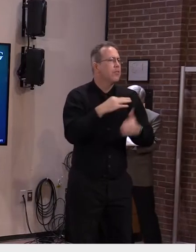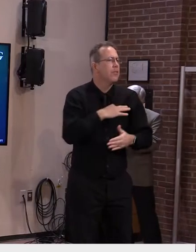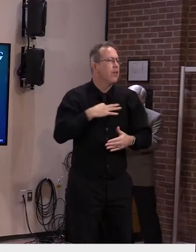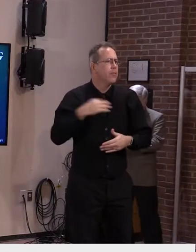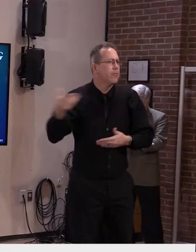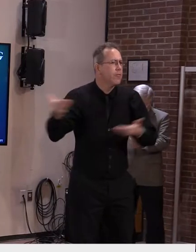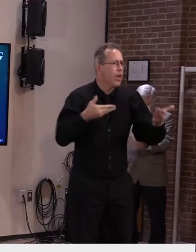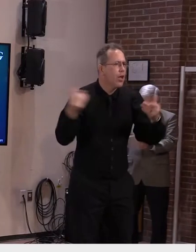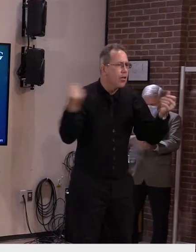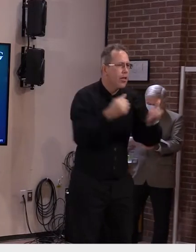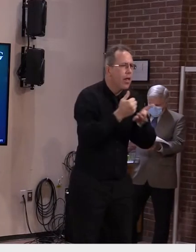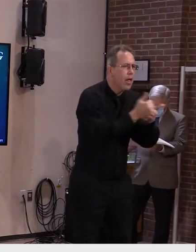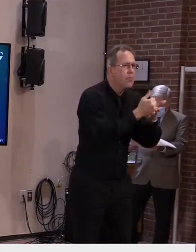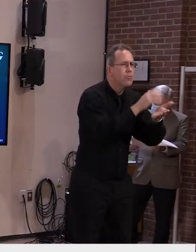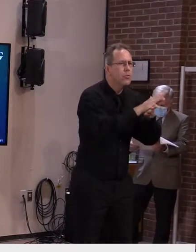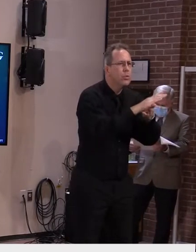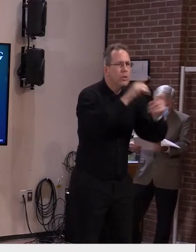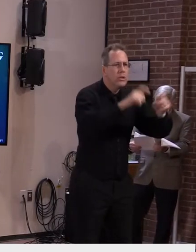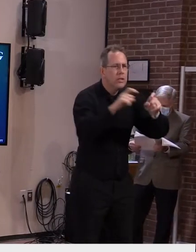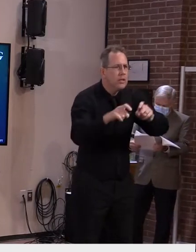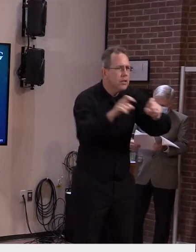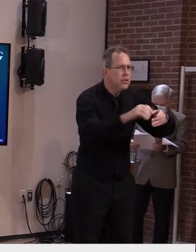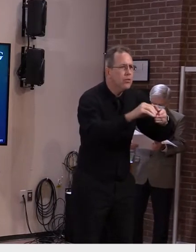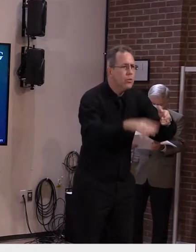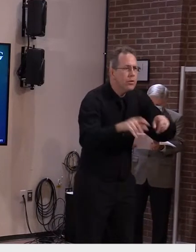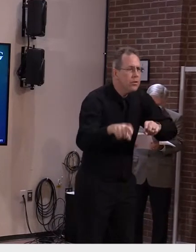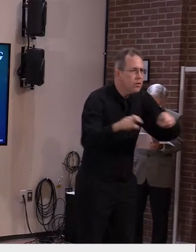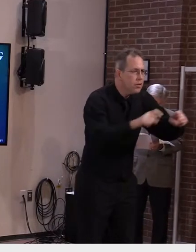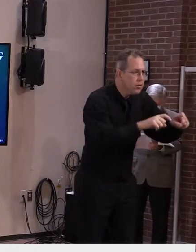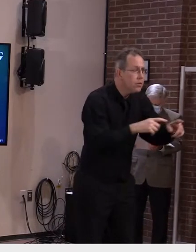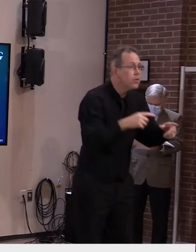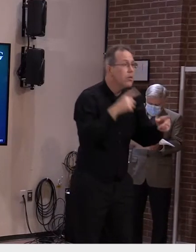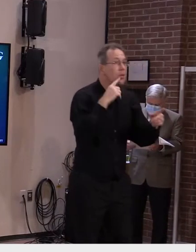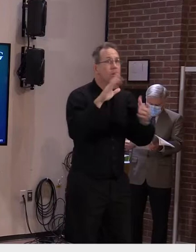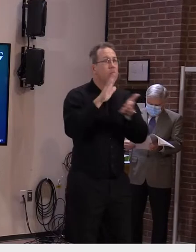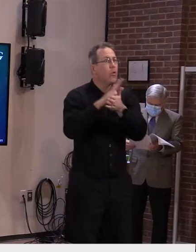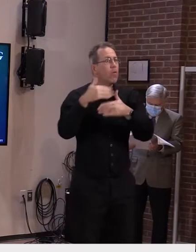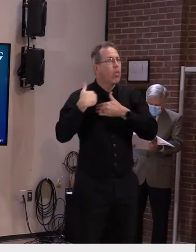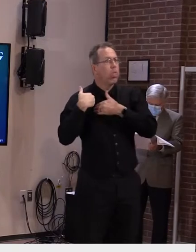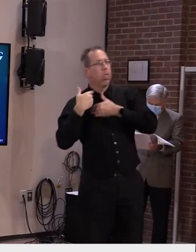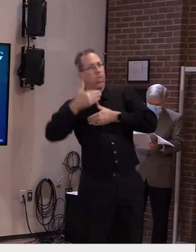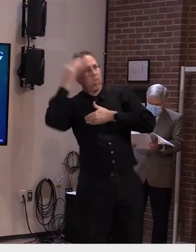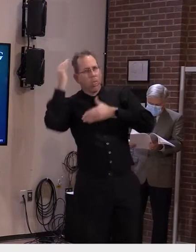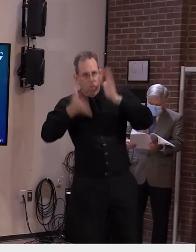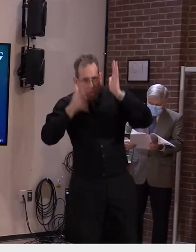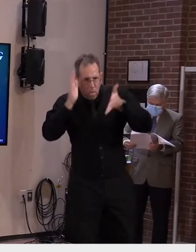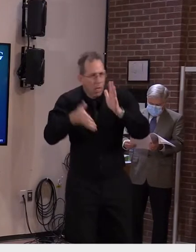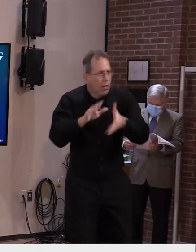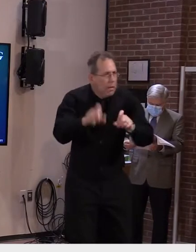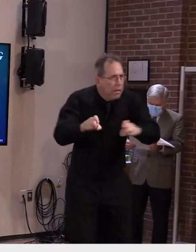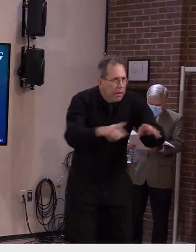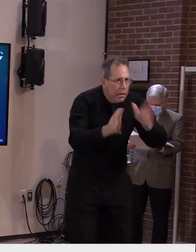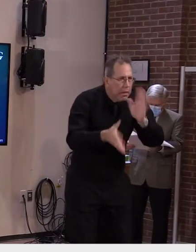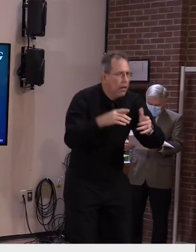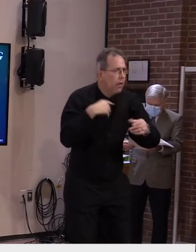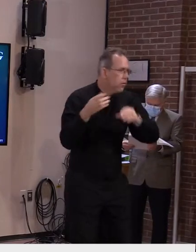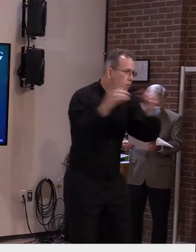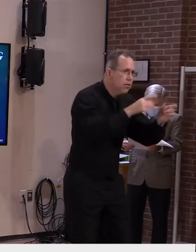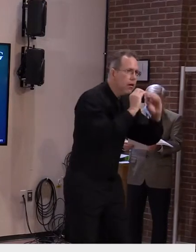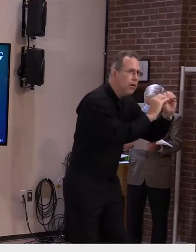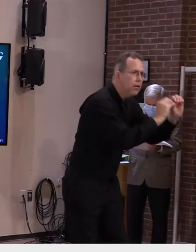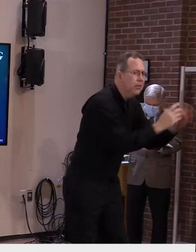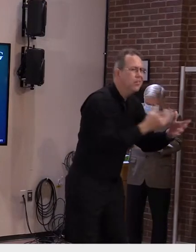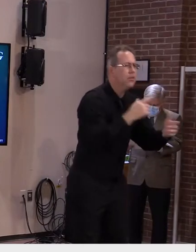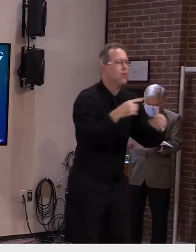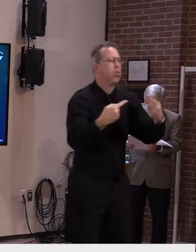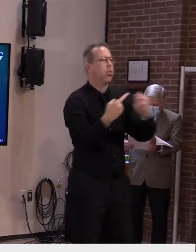and other aspects of the testing and vaccination program. We developed a job description for the temp positions in cooperation with the State